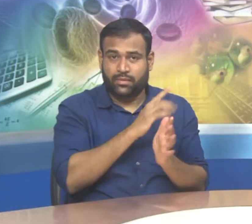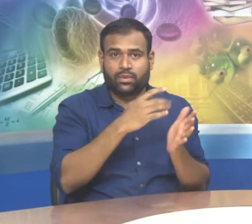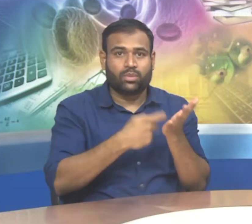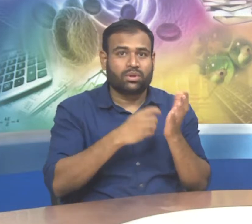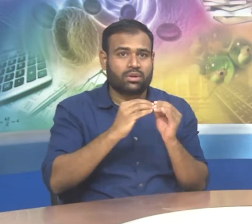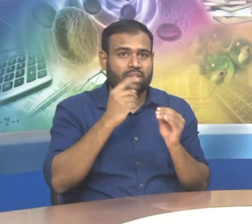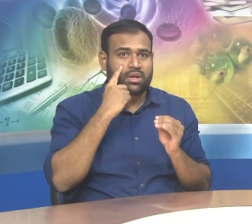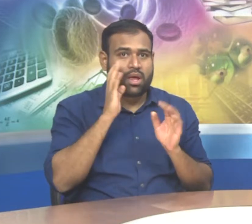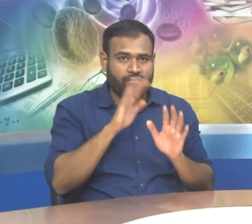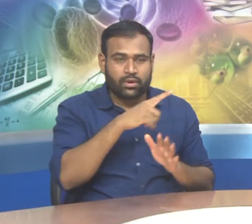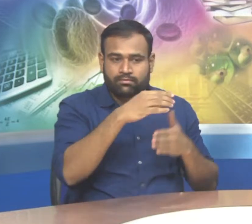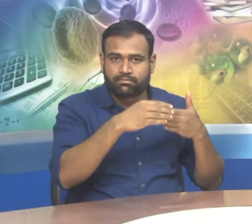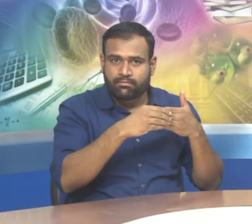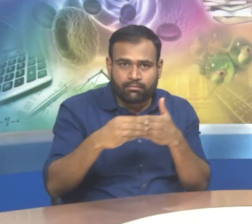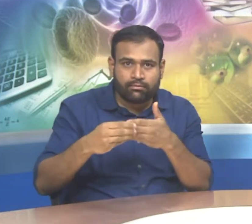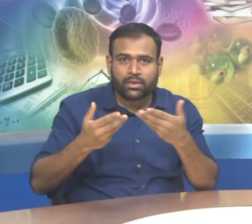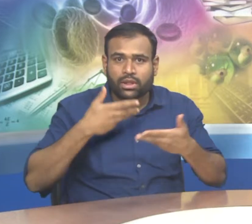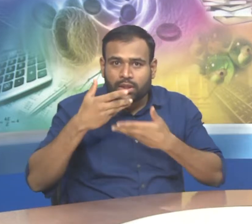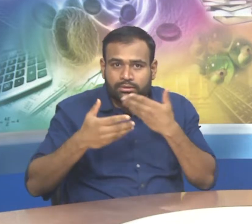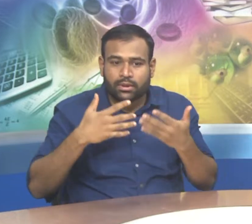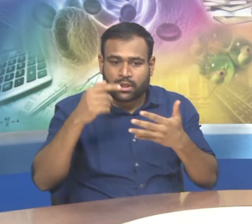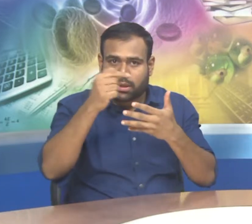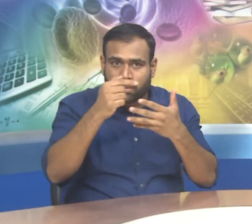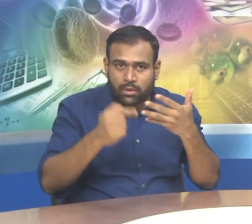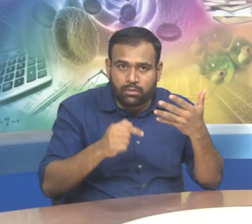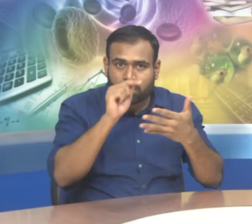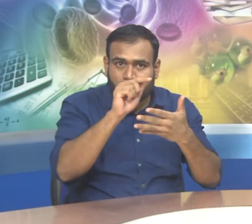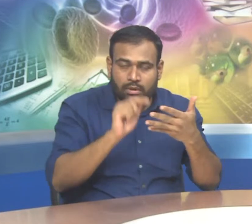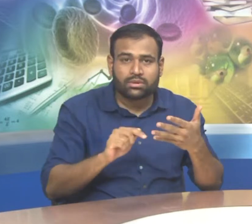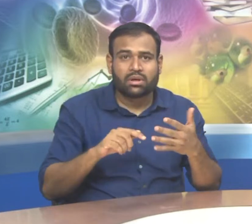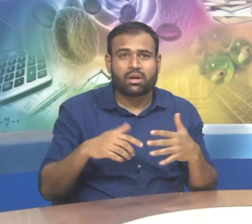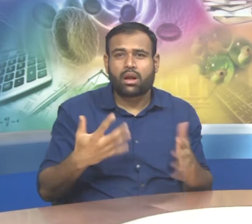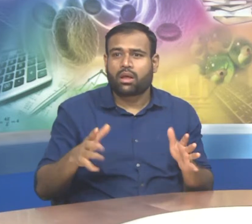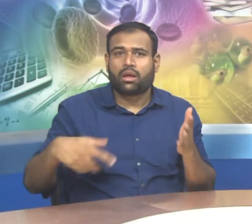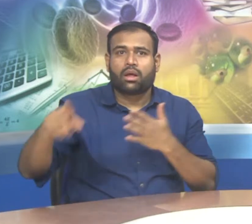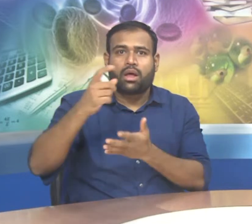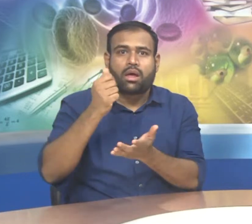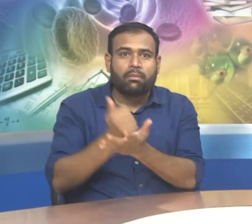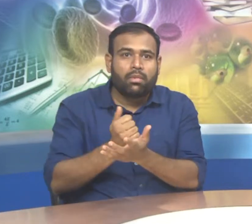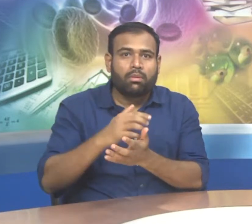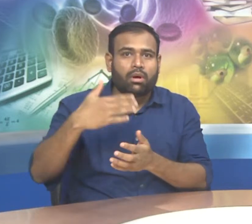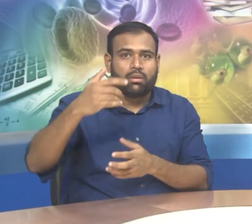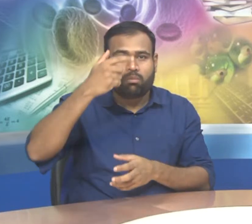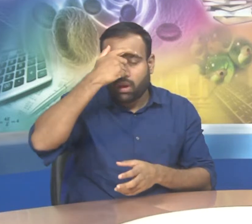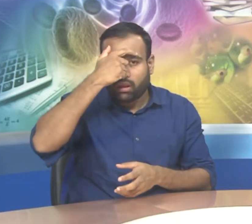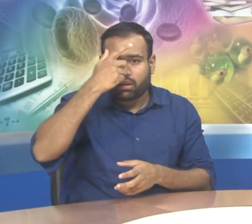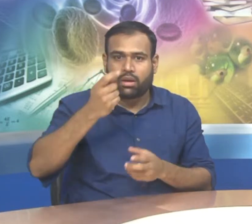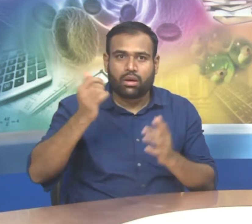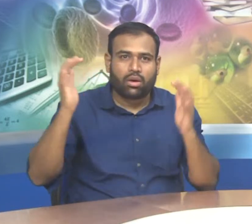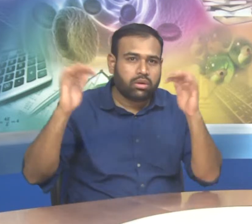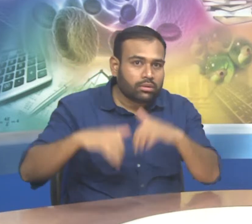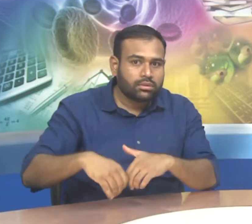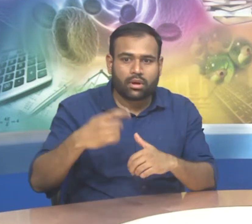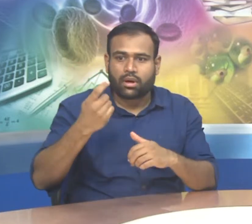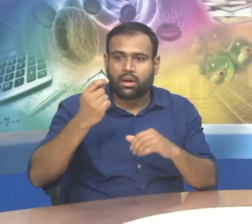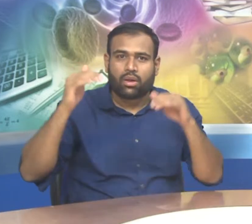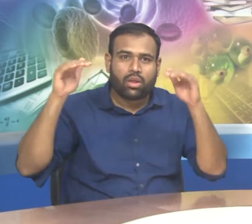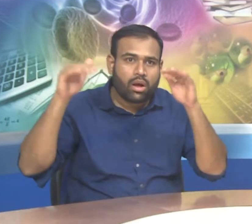The central bank provides guidance to the other banks whenever there is